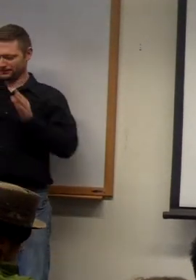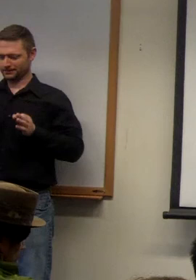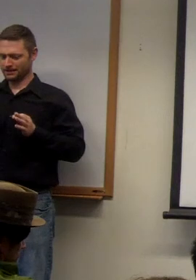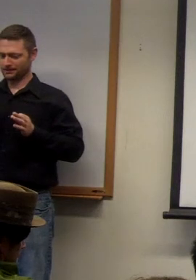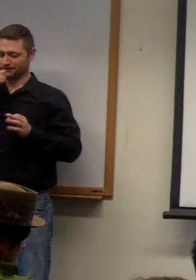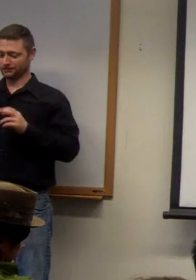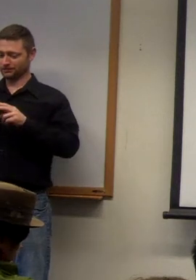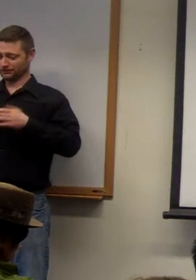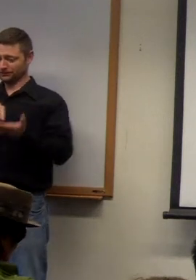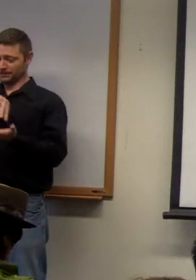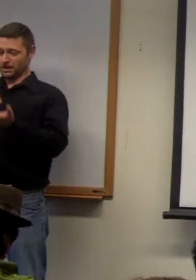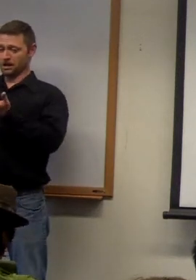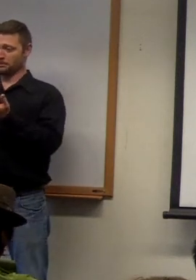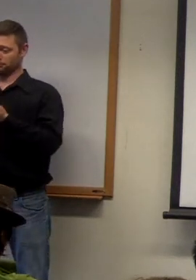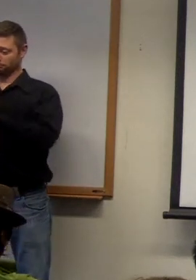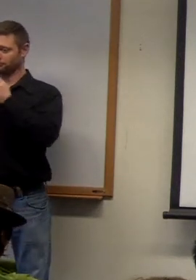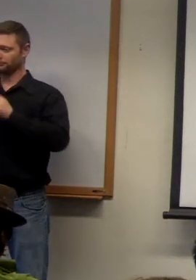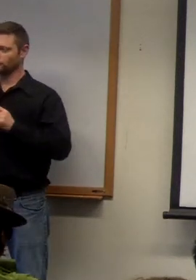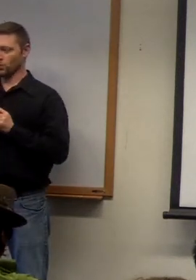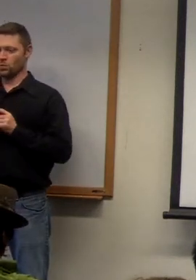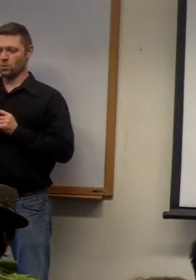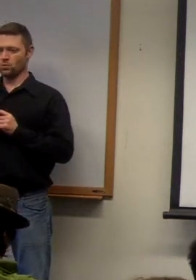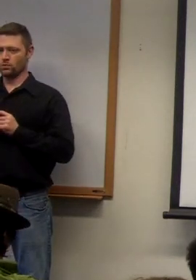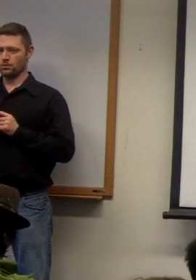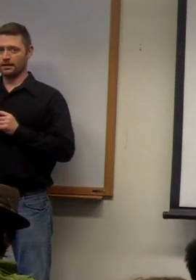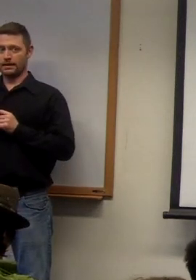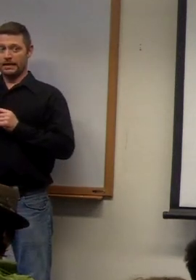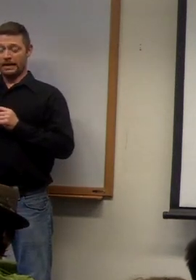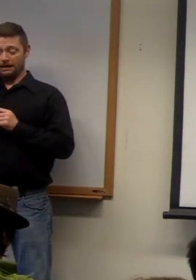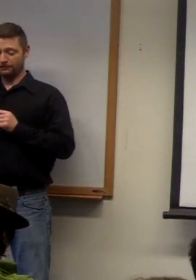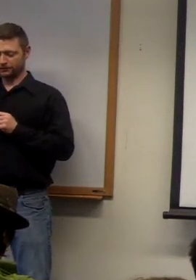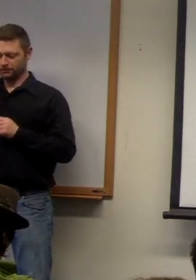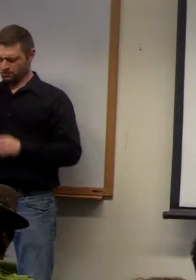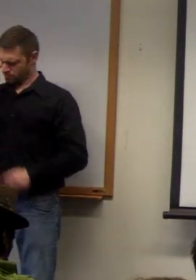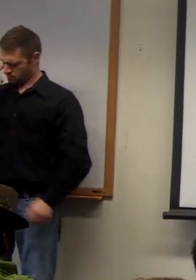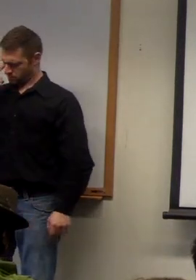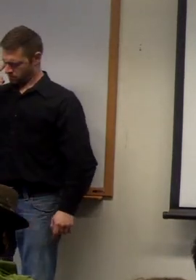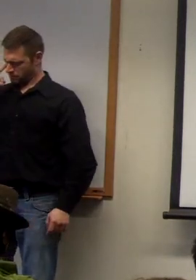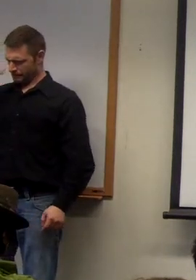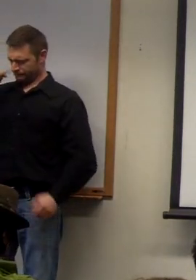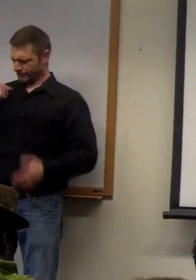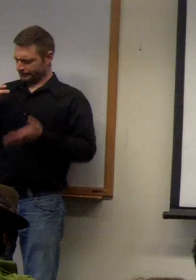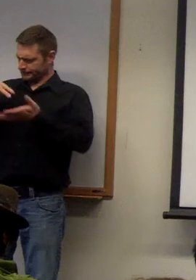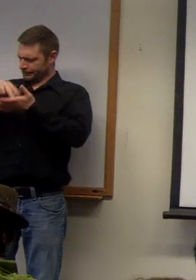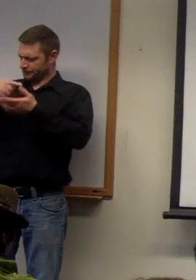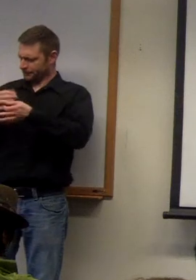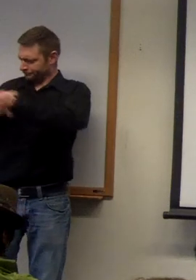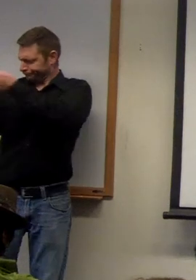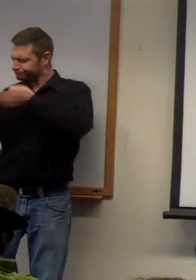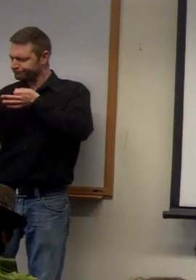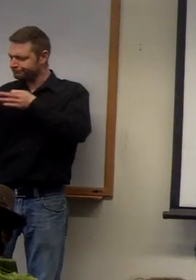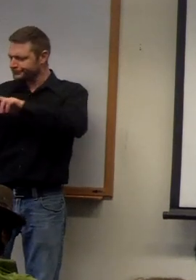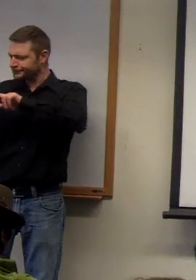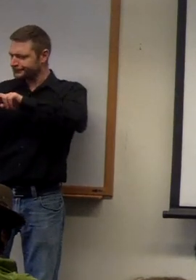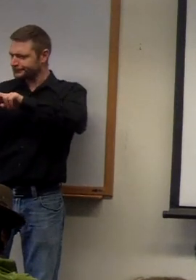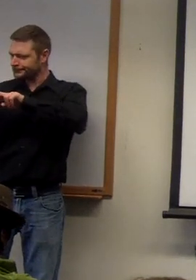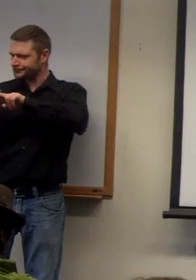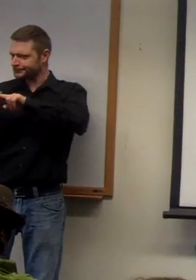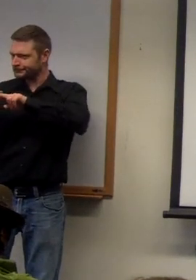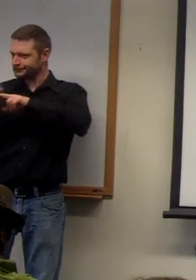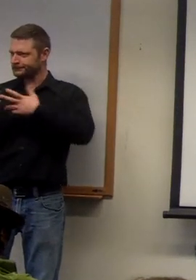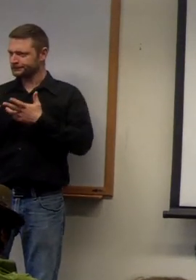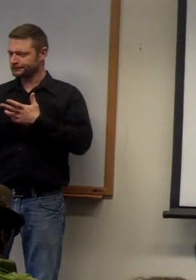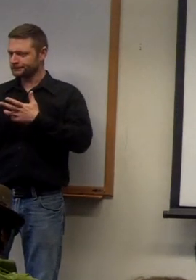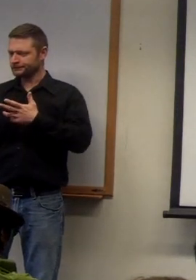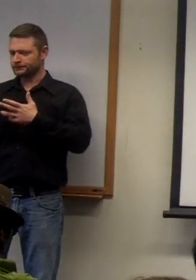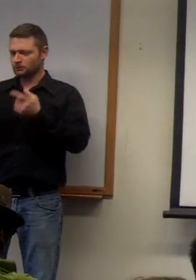up from that seat, it would always be that way. Mm-hmm. Harriet Tubman, was free. She was gone. She could have